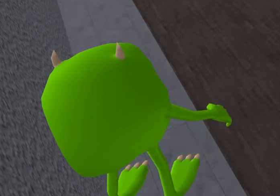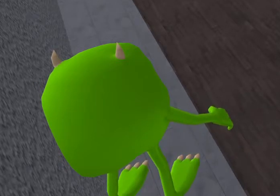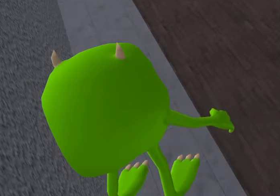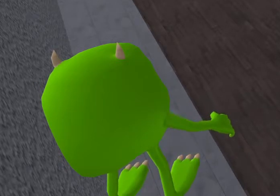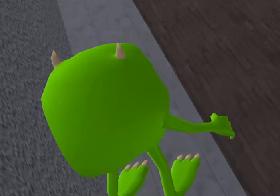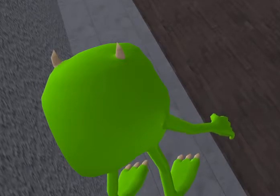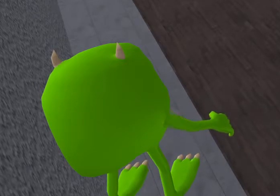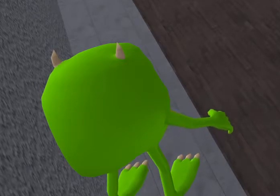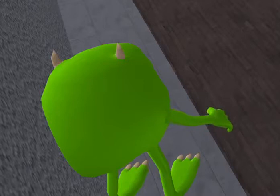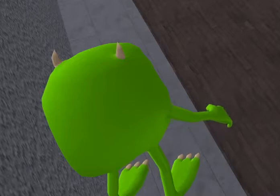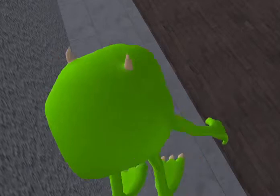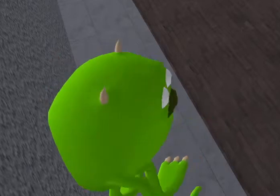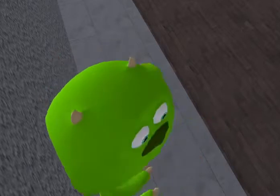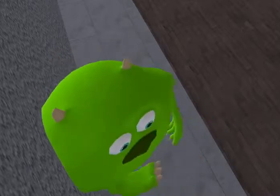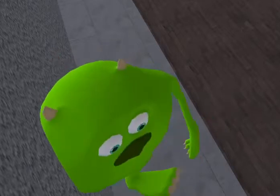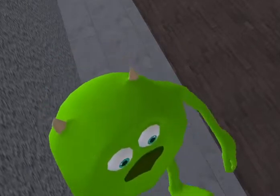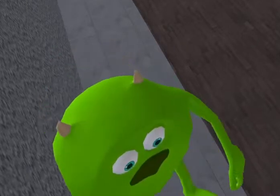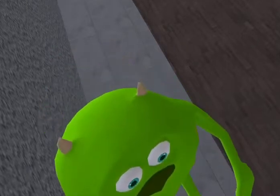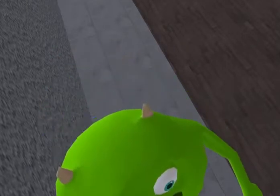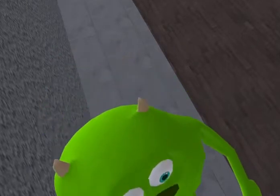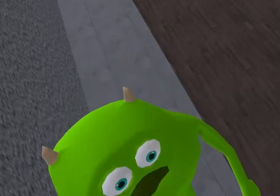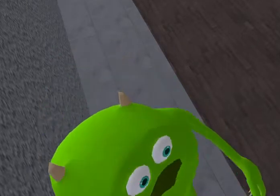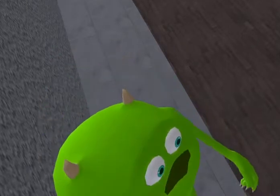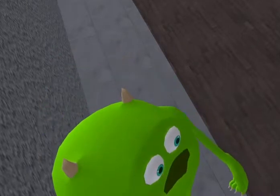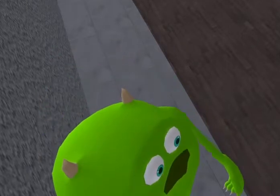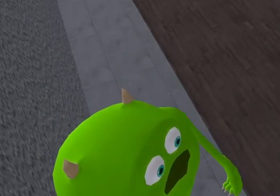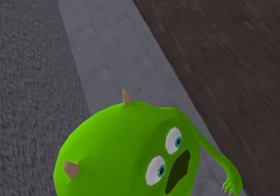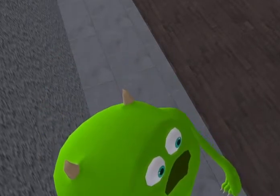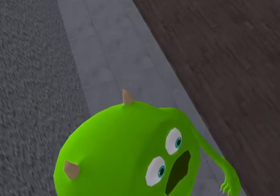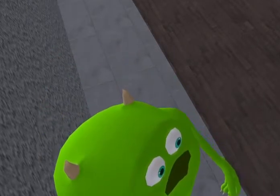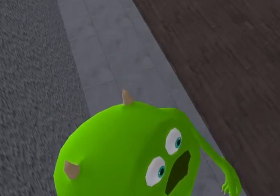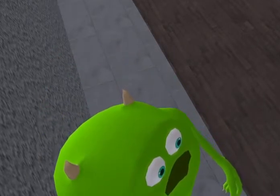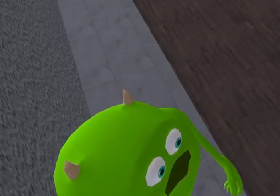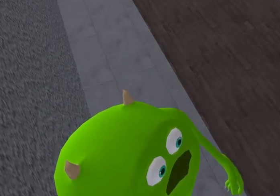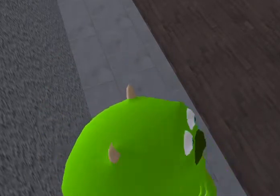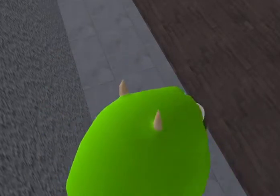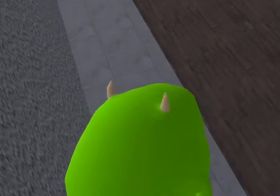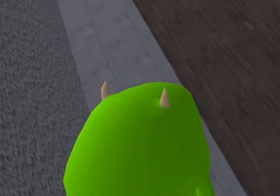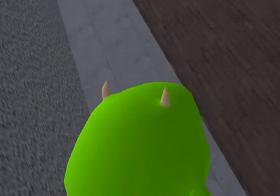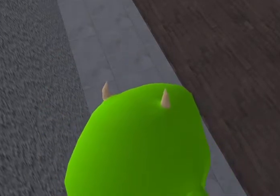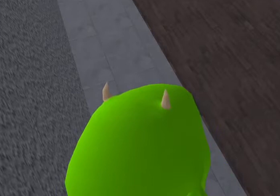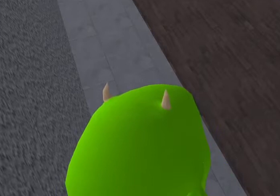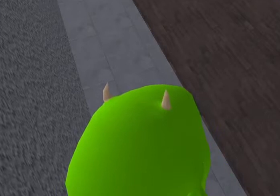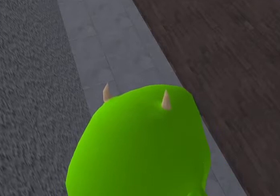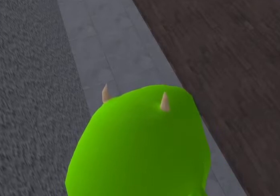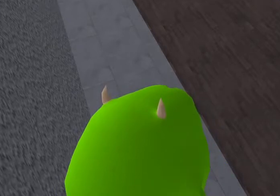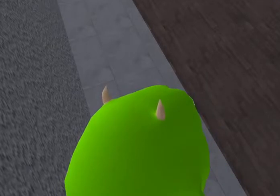have a little bit of uneven. Figure left. And Aru, you can go right. Nope, and now she's gone. Okay, it might be a little bit uneven, but that